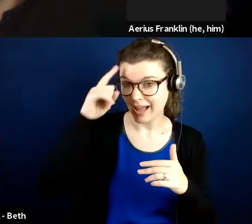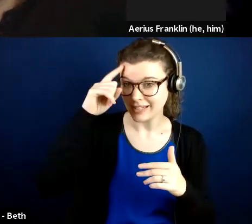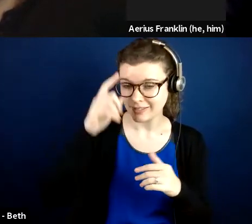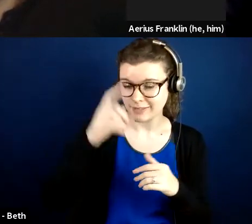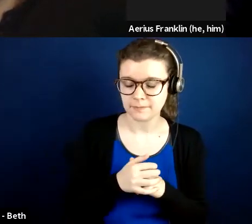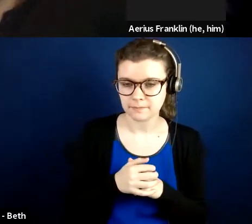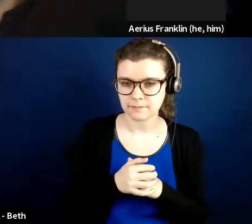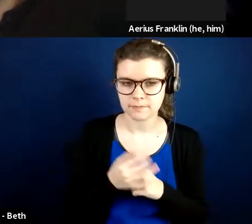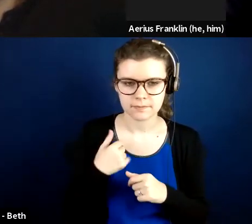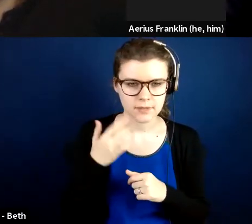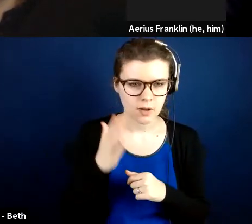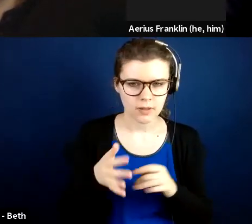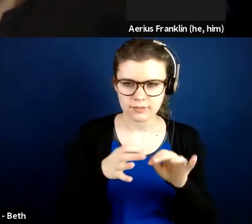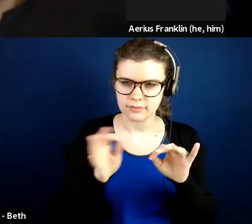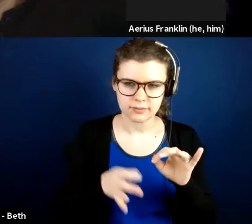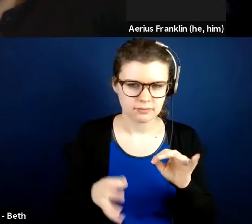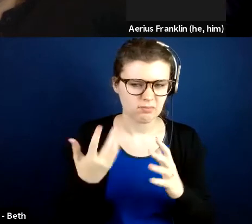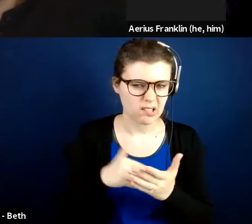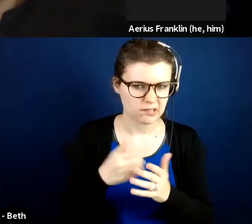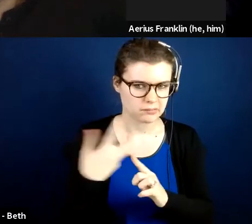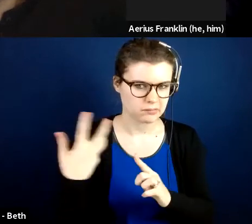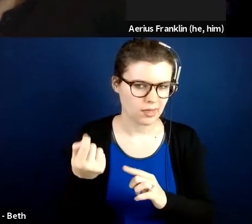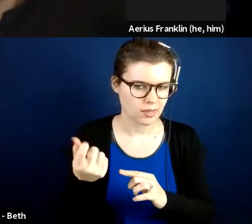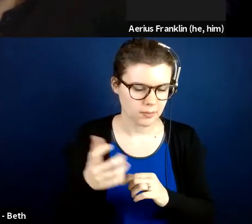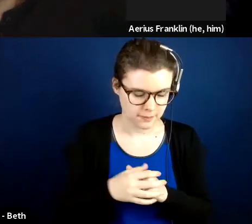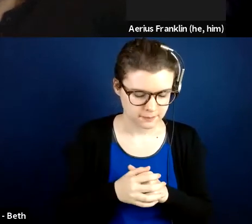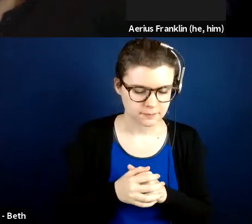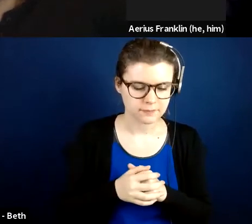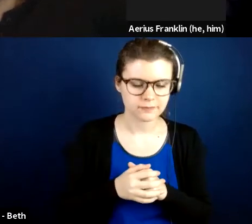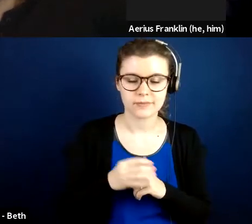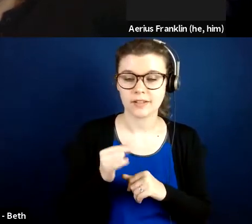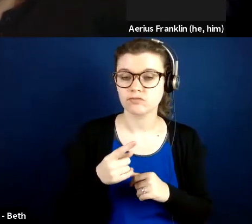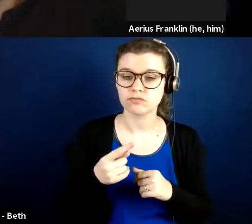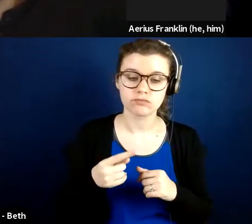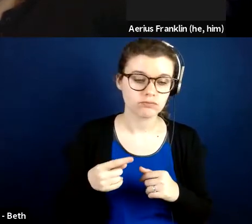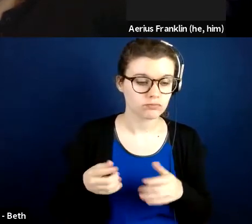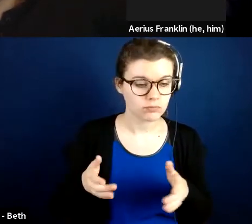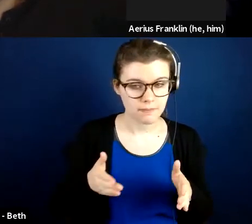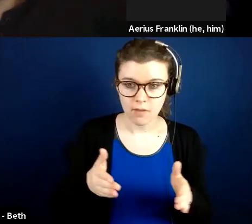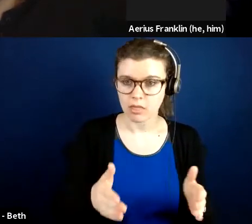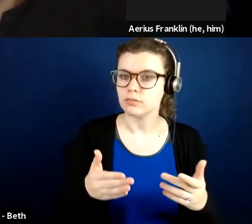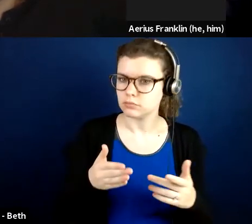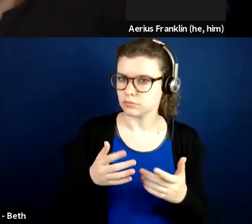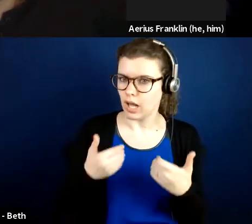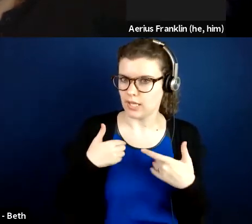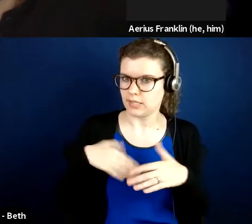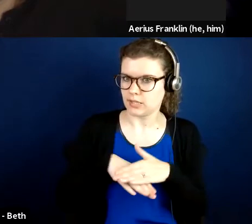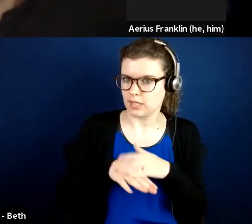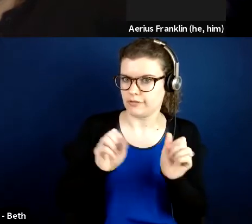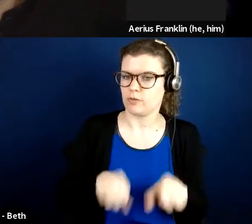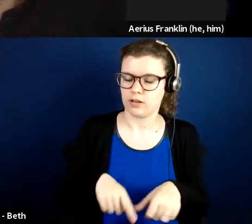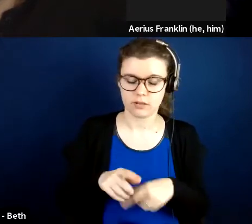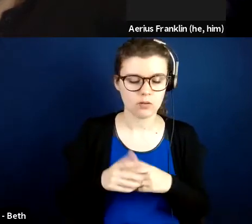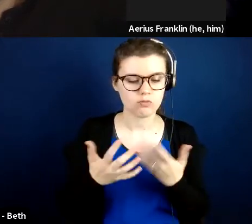because we only had enough room for a certain amount. So when you're on an accessible route, we're looking at an accessible route. What is the maximum